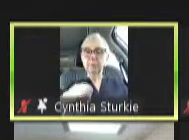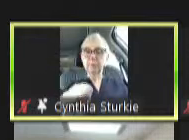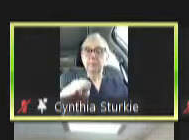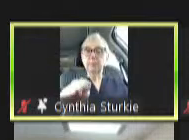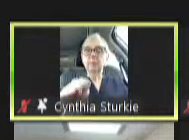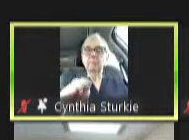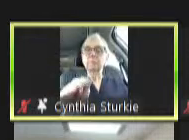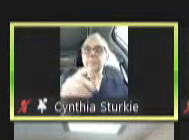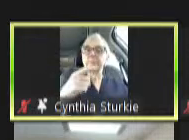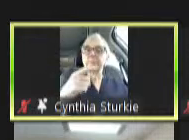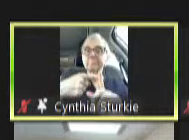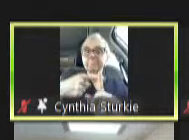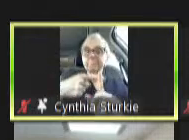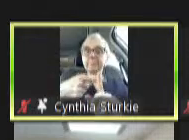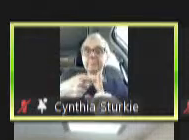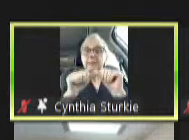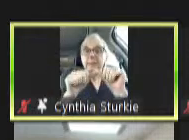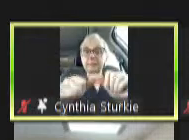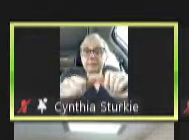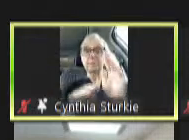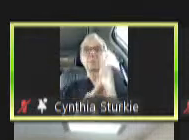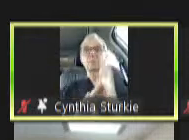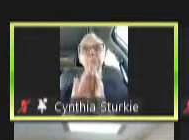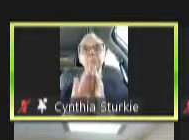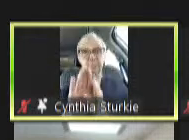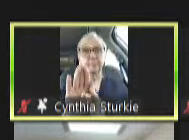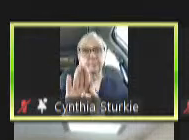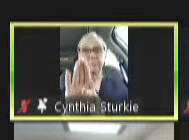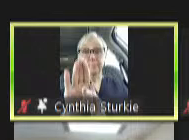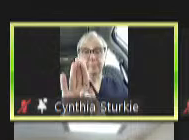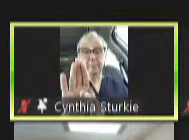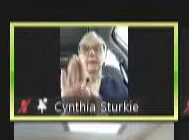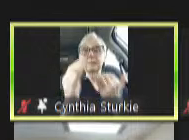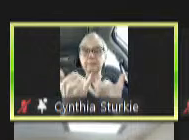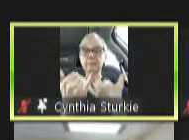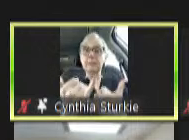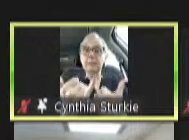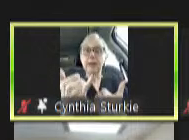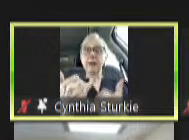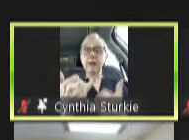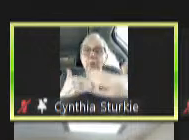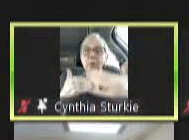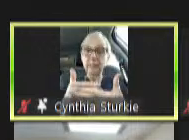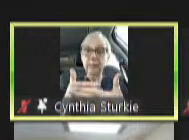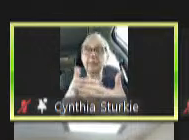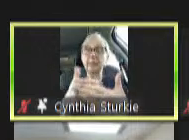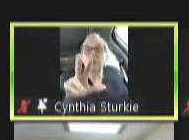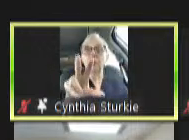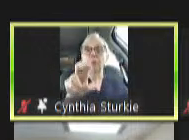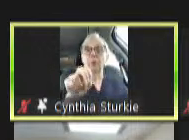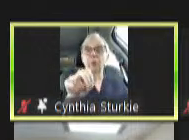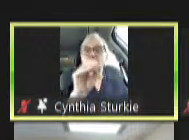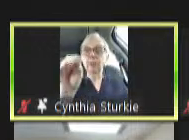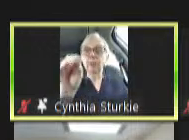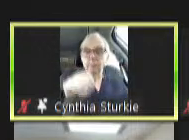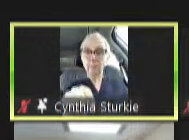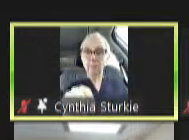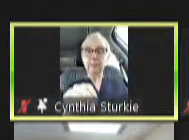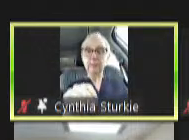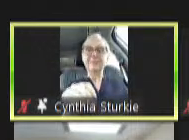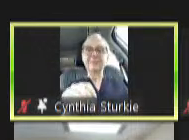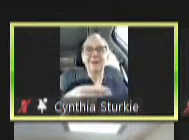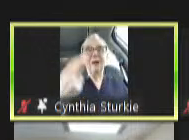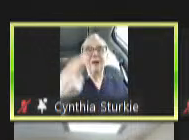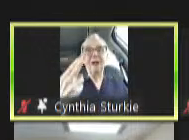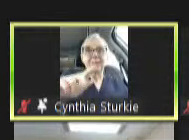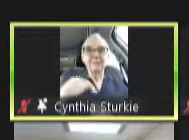has also continued to climb sharply. You can see that it is now nearly 30%, which is certainly the highest it has been since the beginning